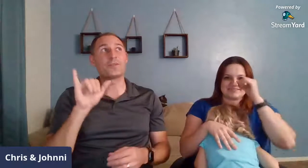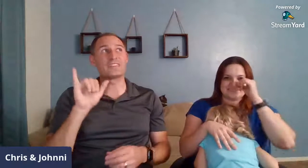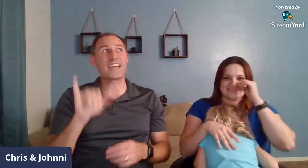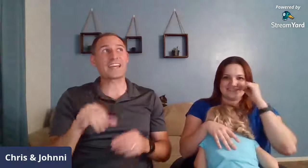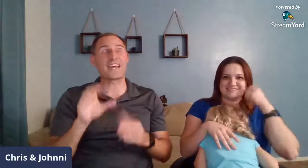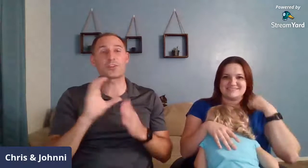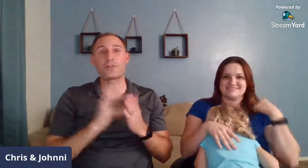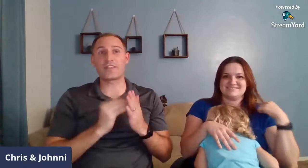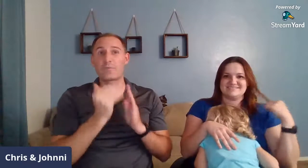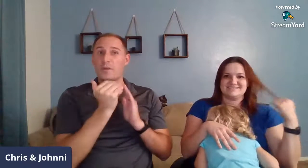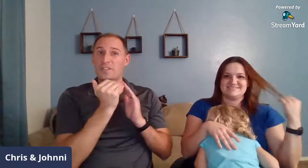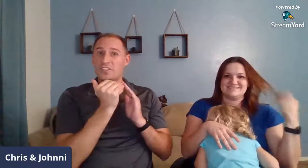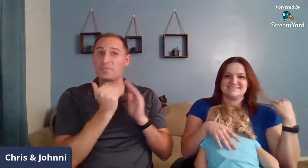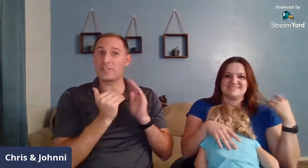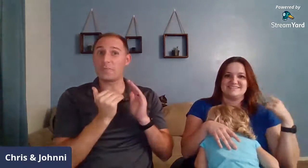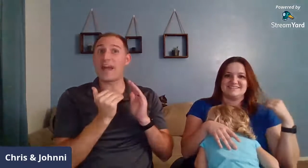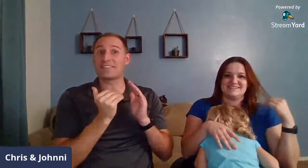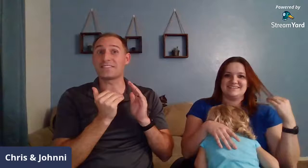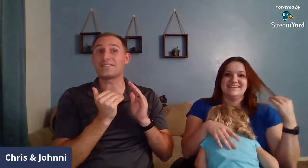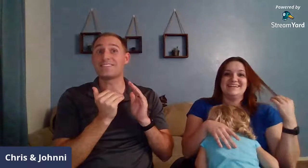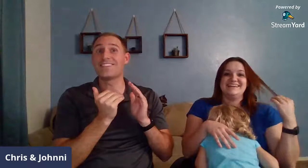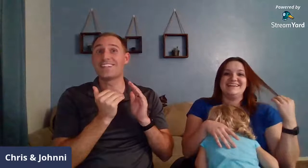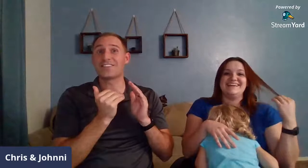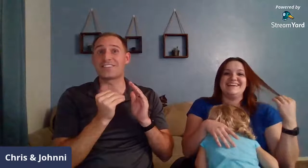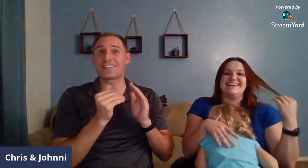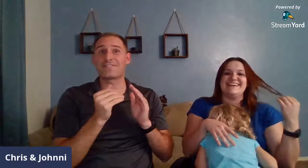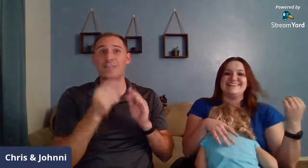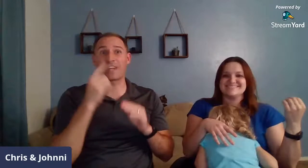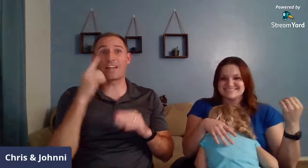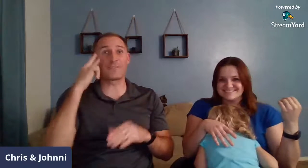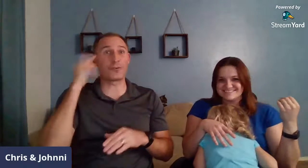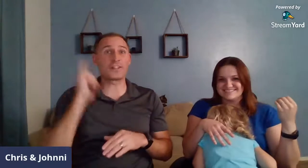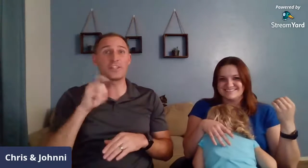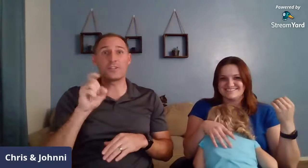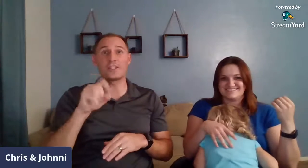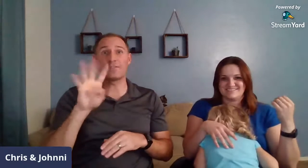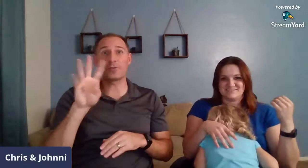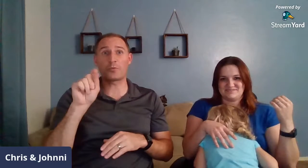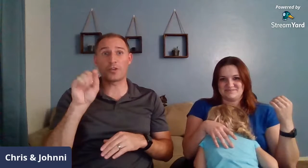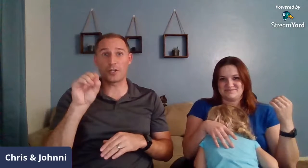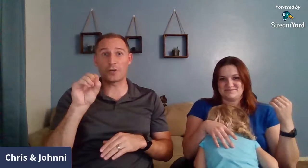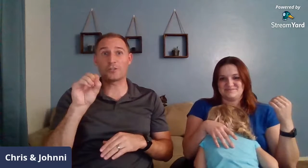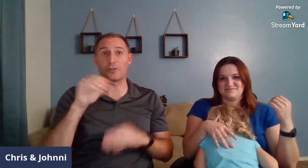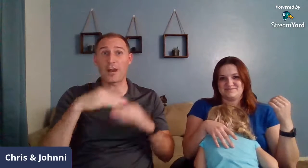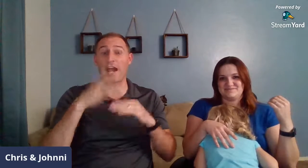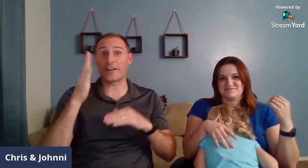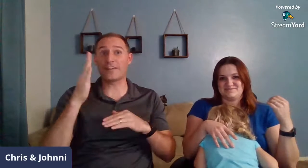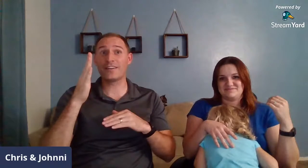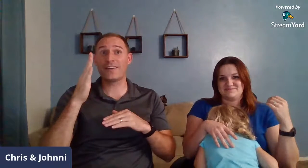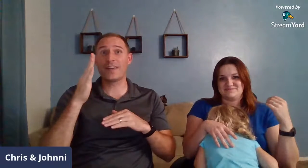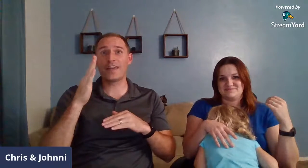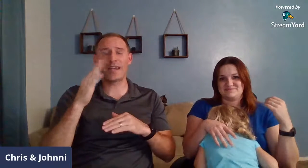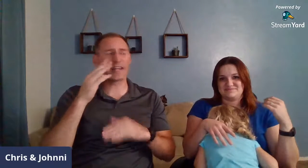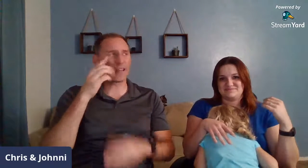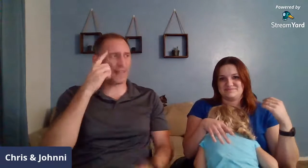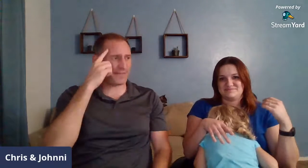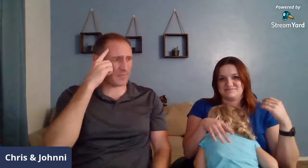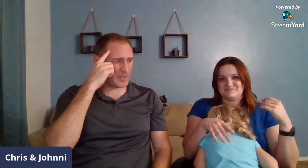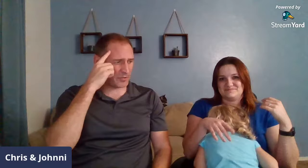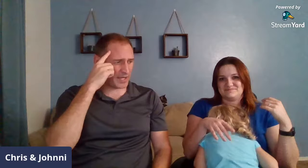was that category that brought me just below passing. It's like for California, you need a 4.0 or higher. And if I remember, I